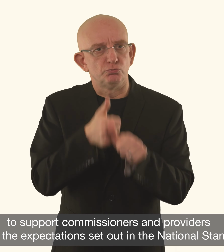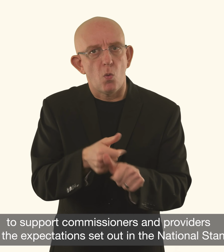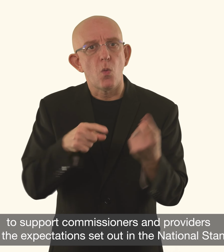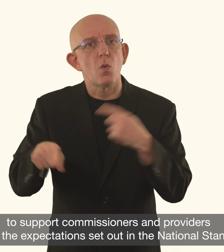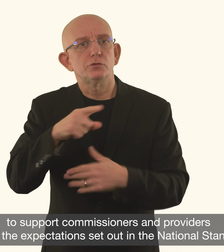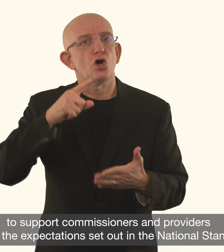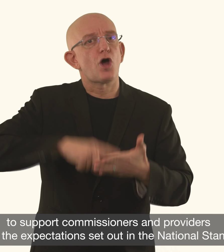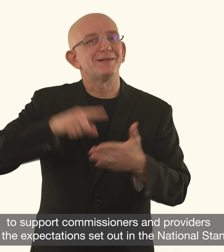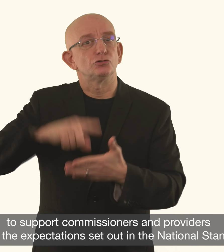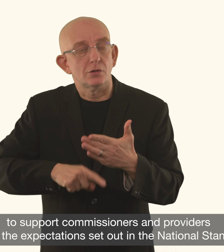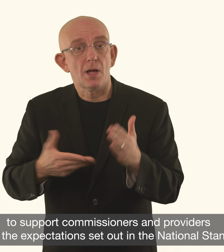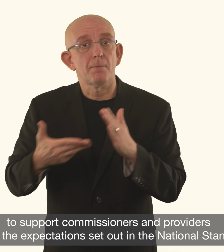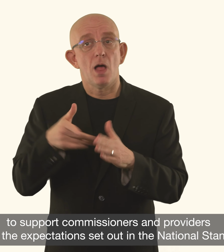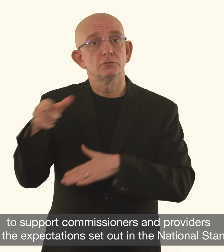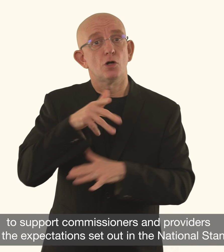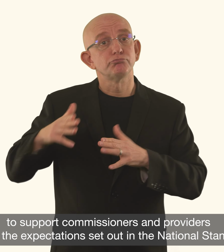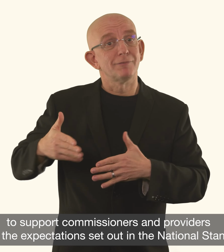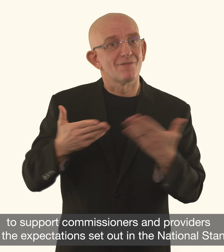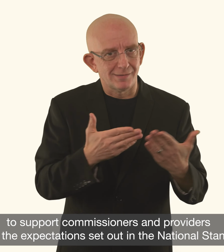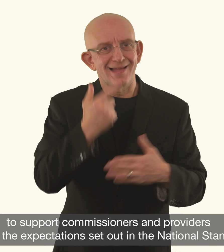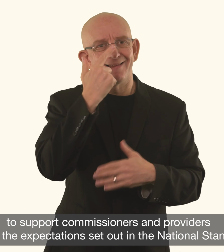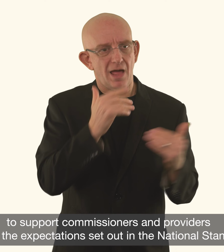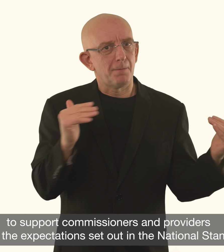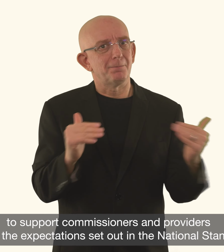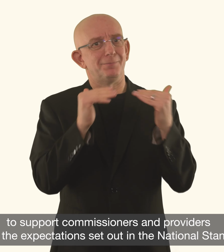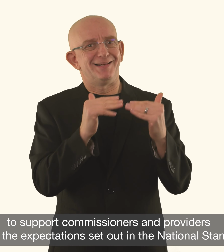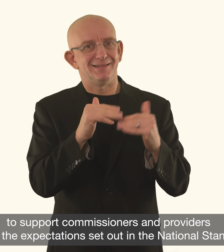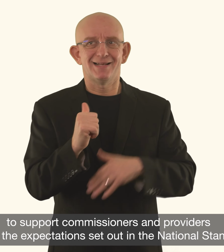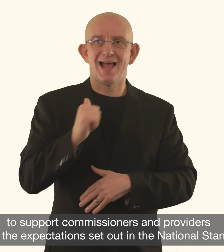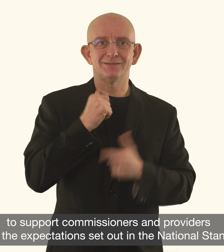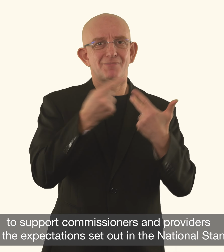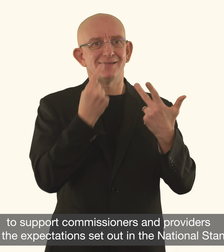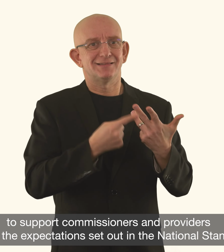To support commissioners and providers to meet the expectations set out in the national standards.